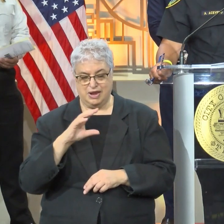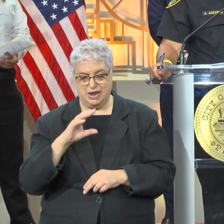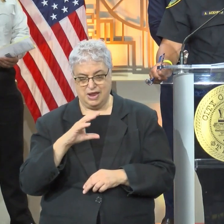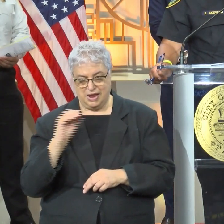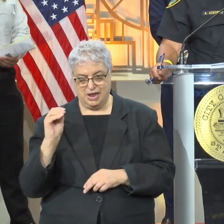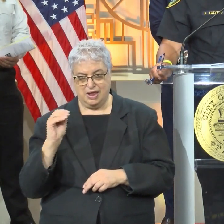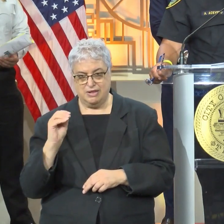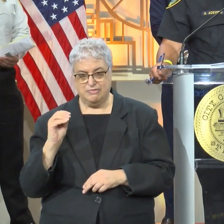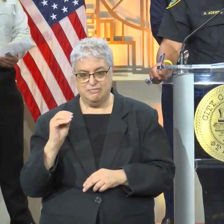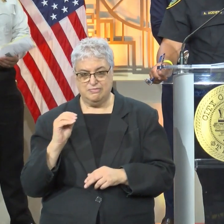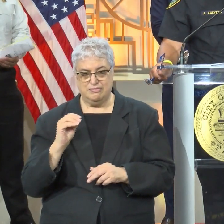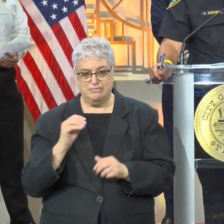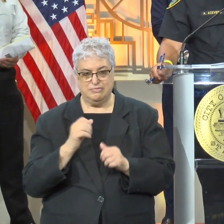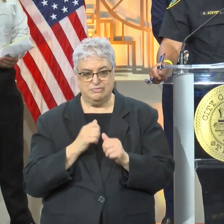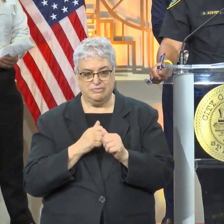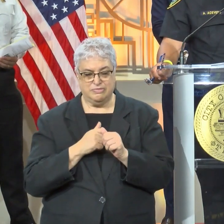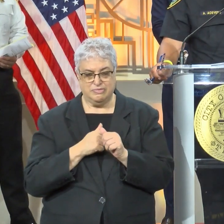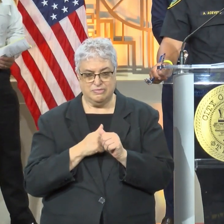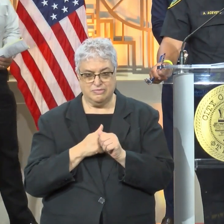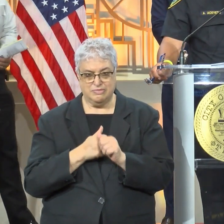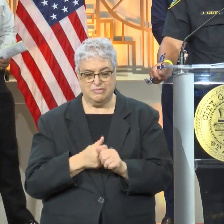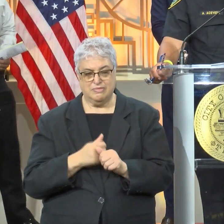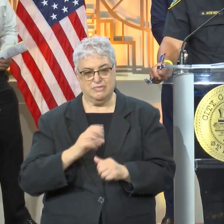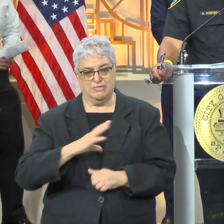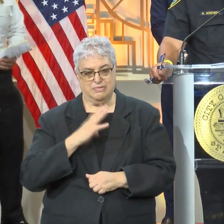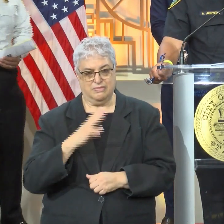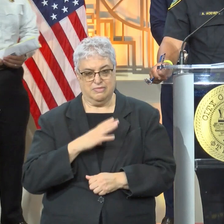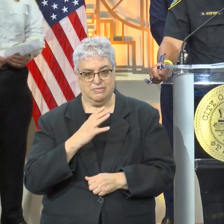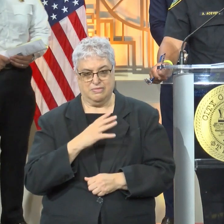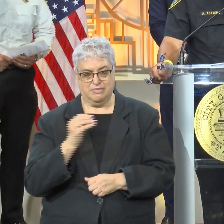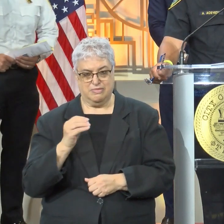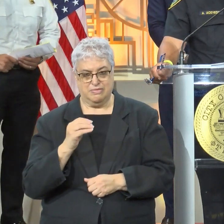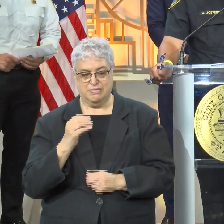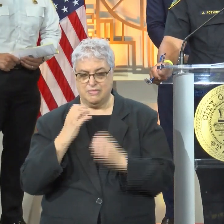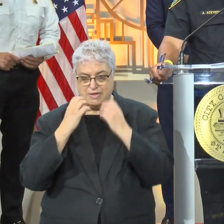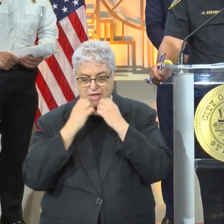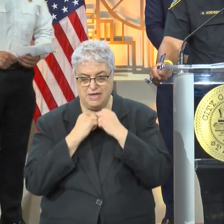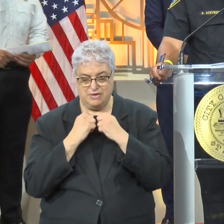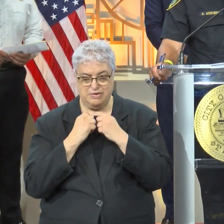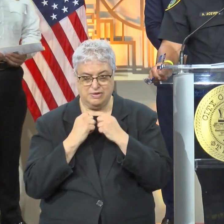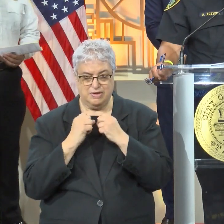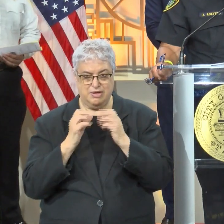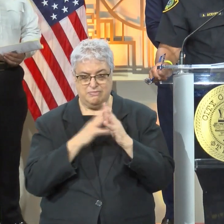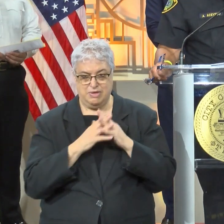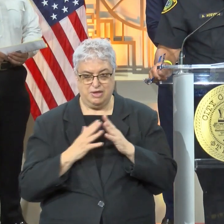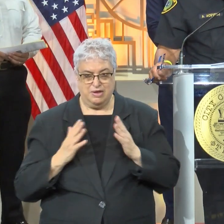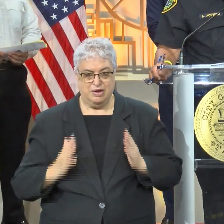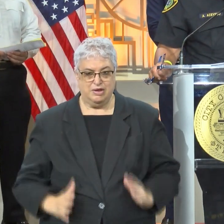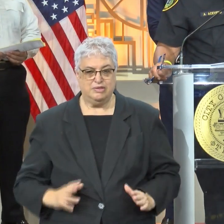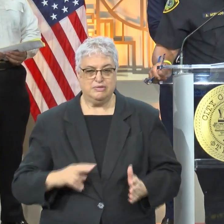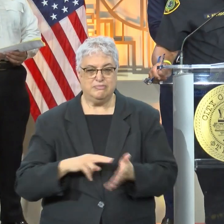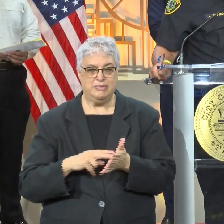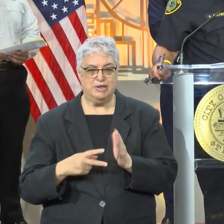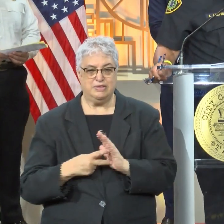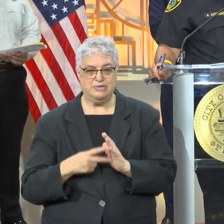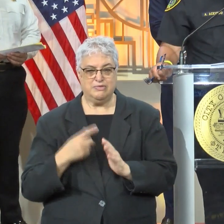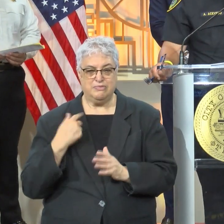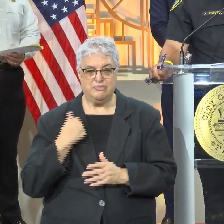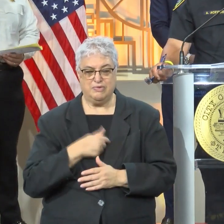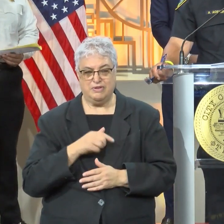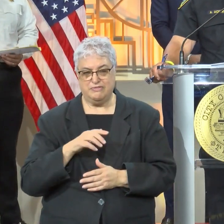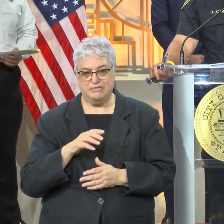actually being courteous and actually being caring Americans. And that means that we've buried